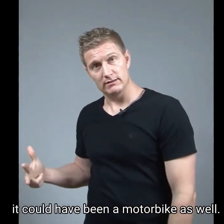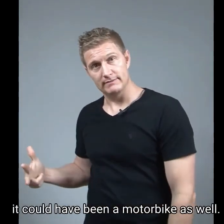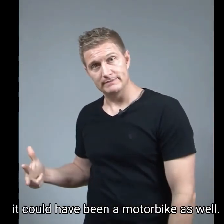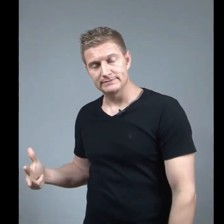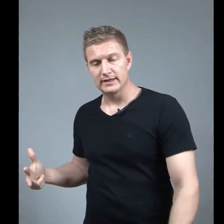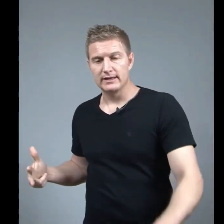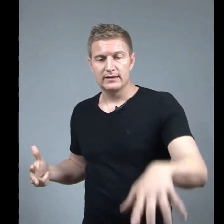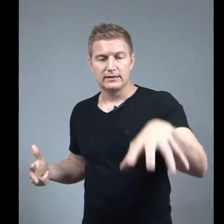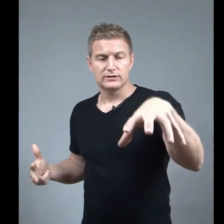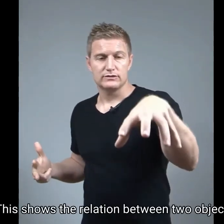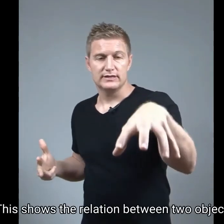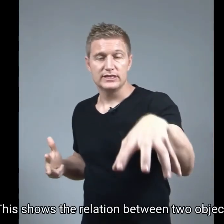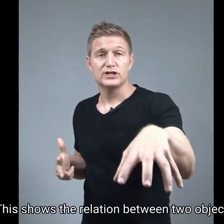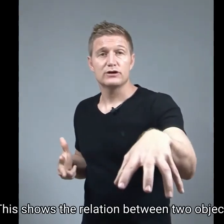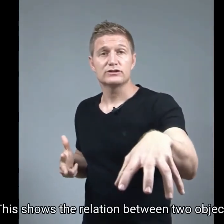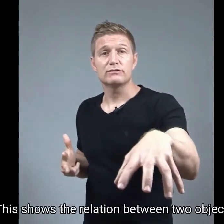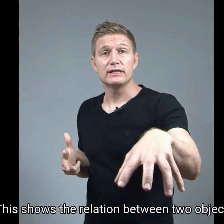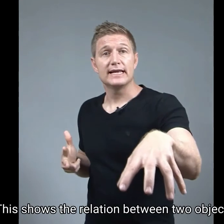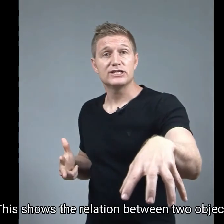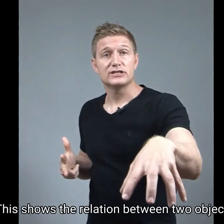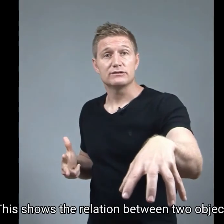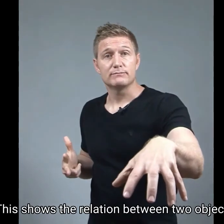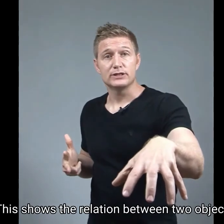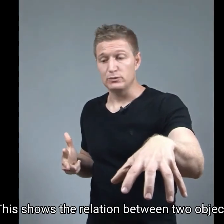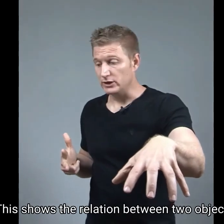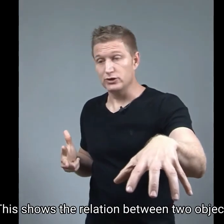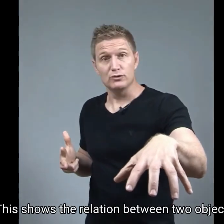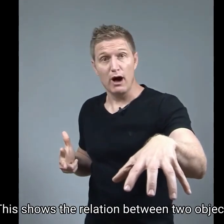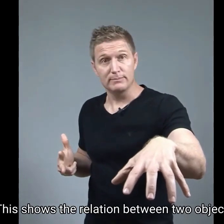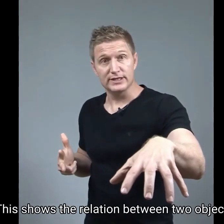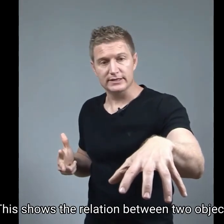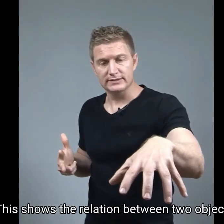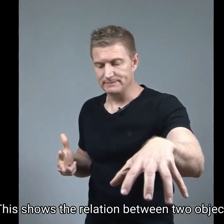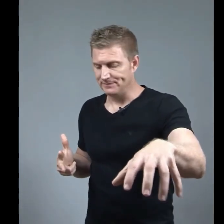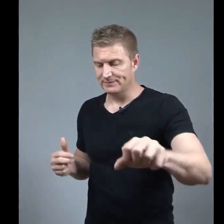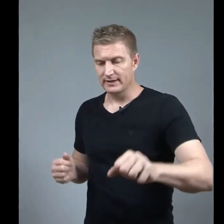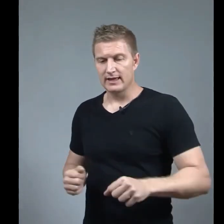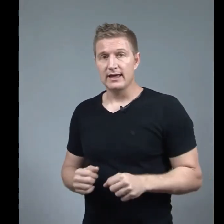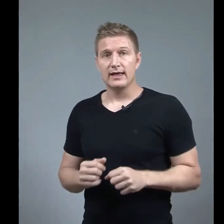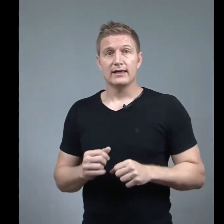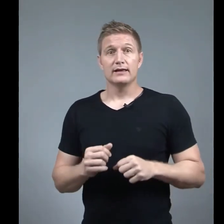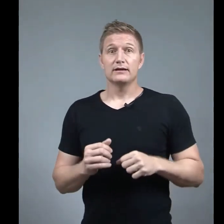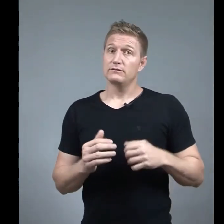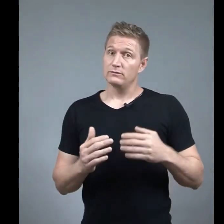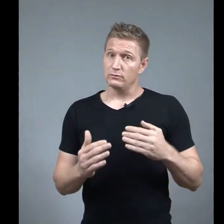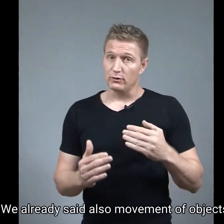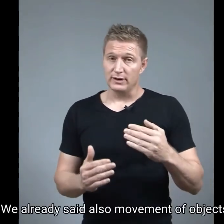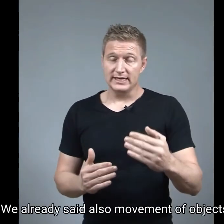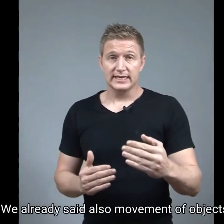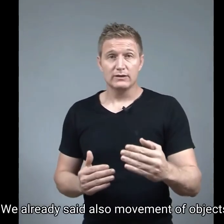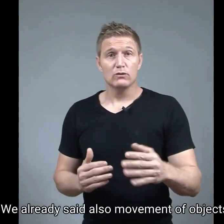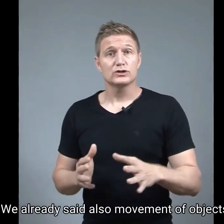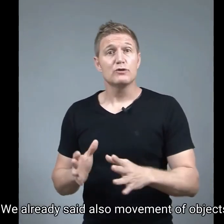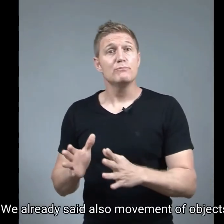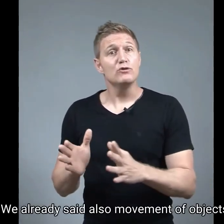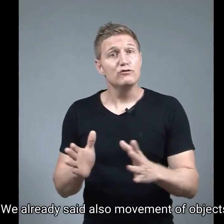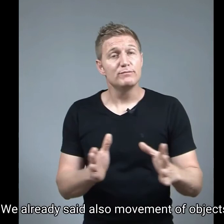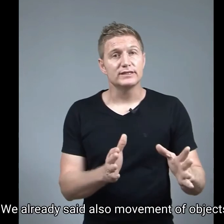well. So this shows the relation between two objects. We already said also movement